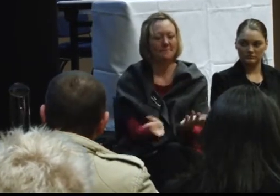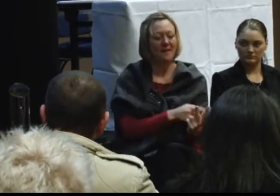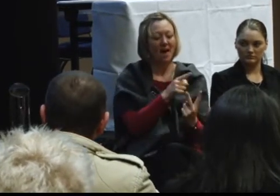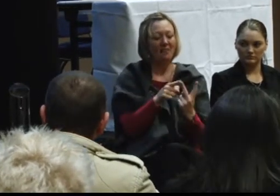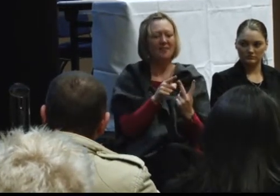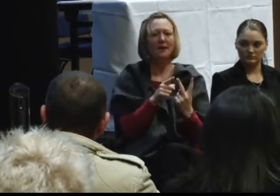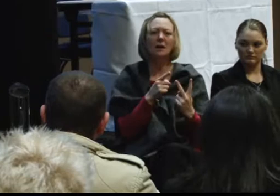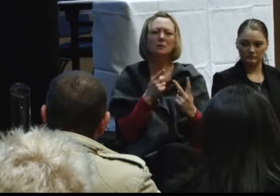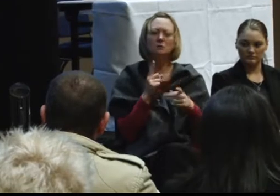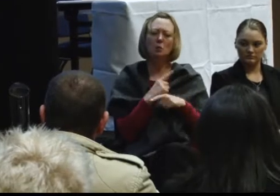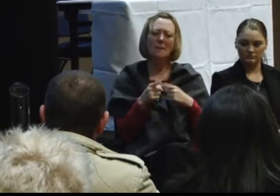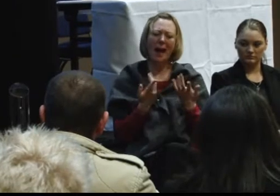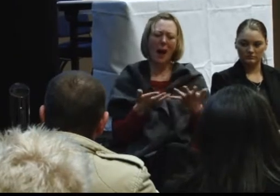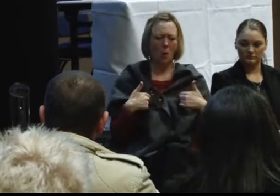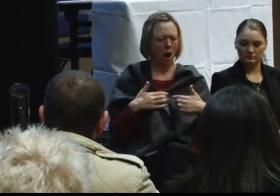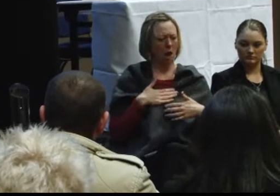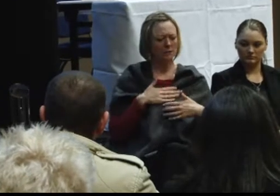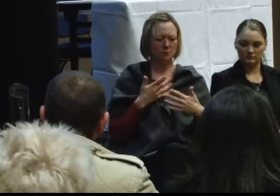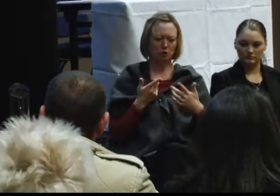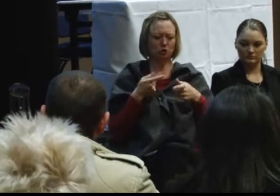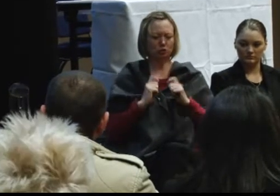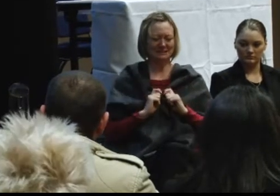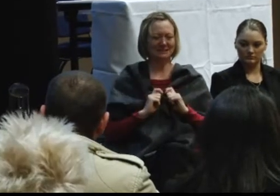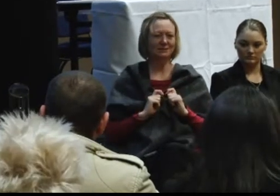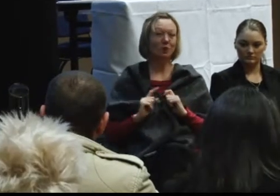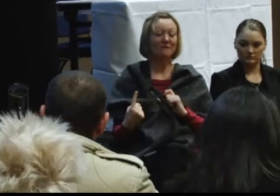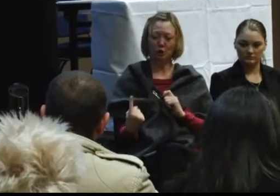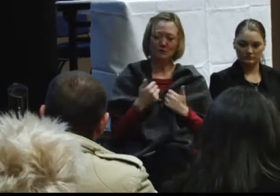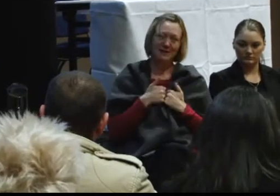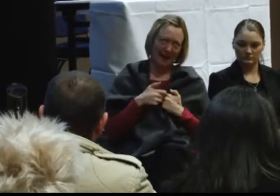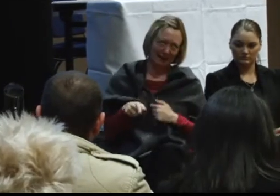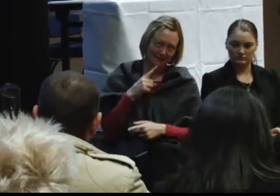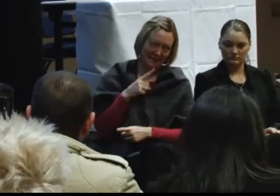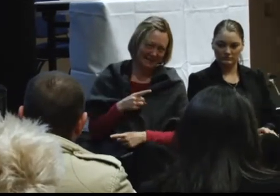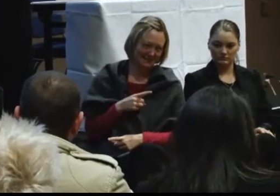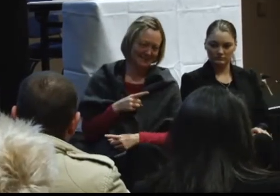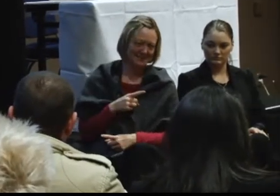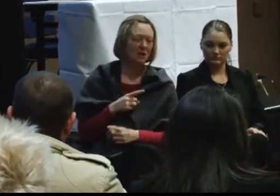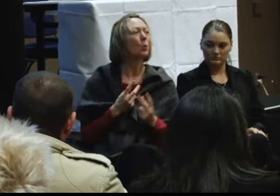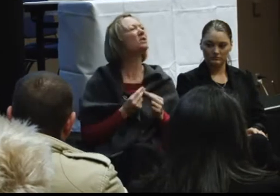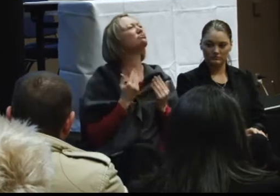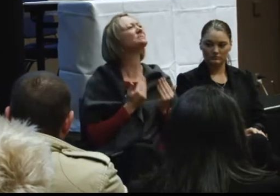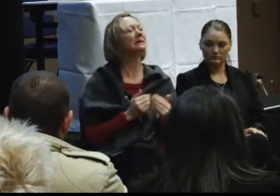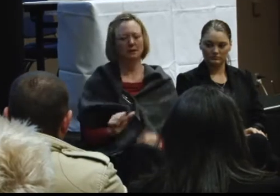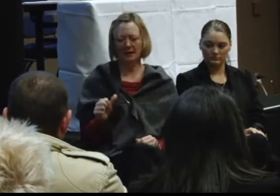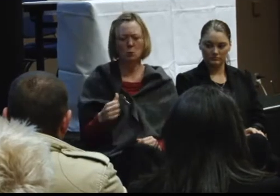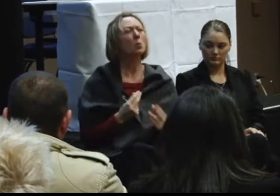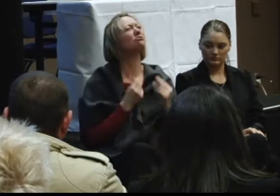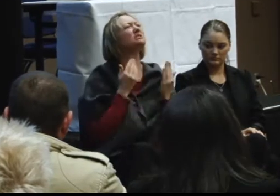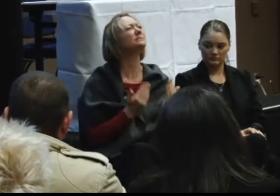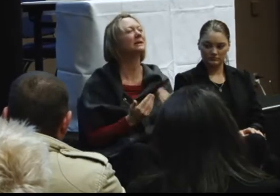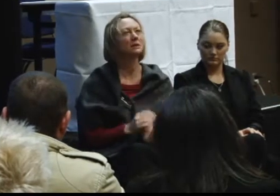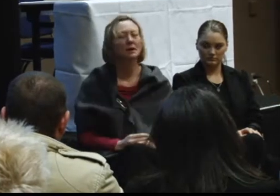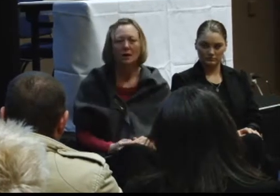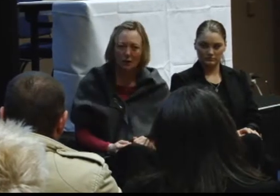how we like being treated. So the first darling says, with respect. The next one says, with respect. And I'm standing going, here